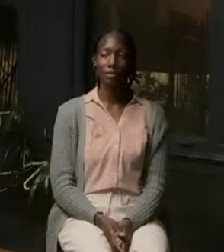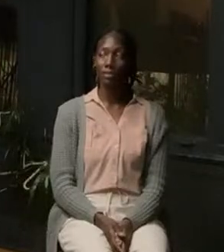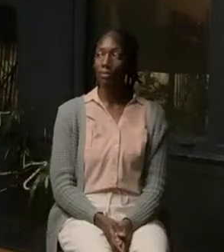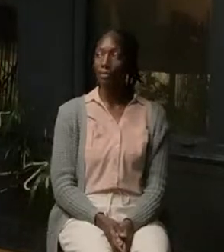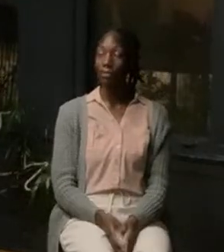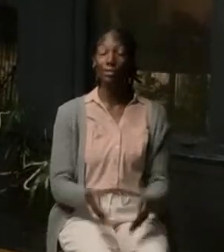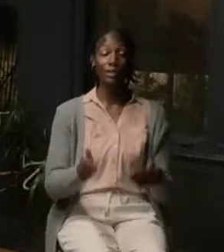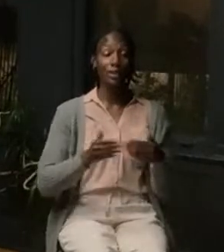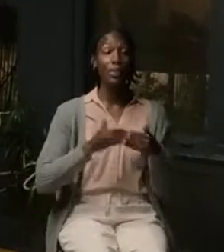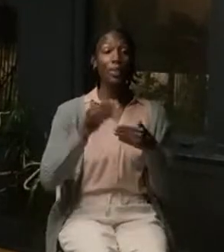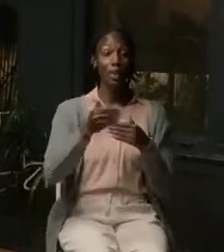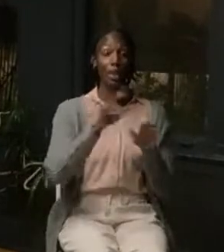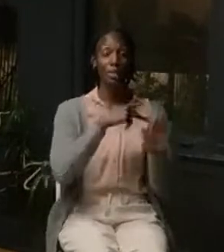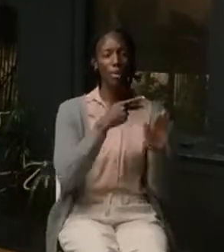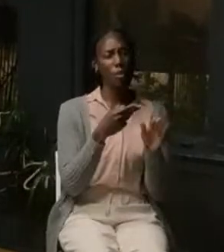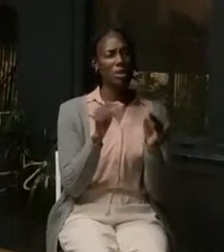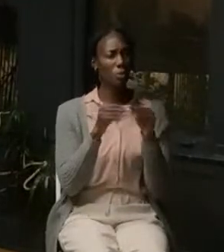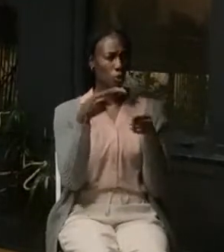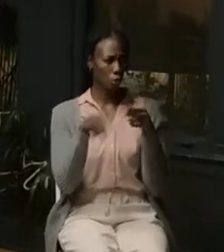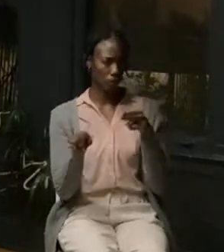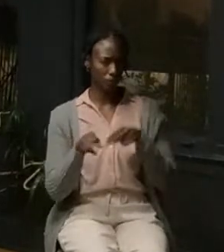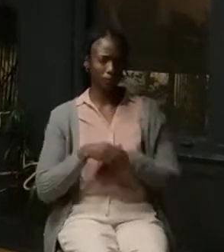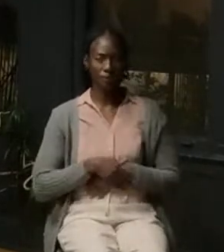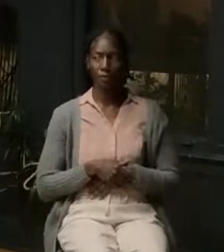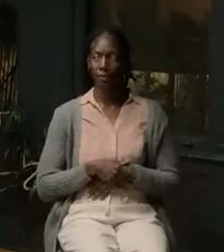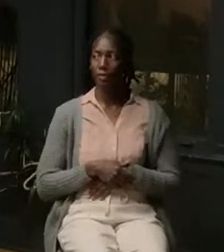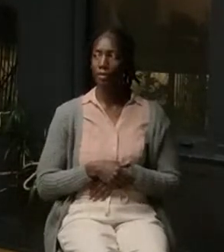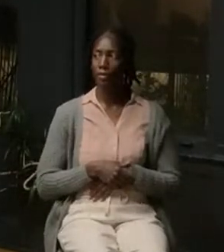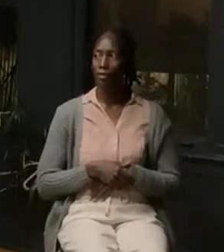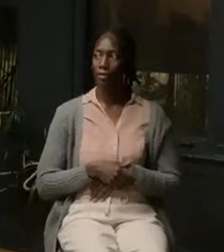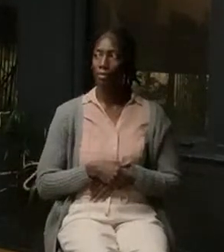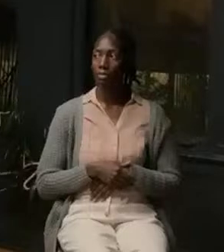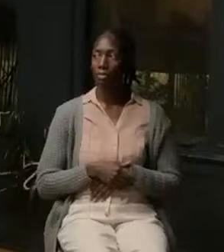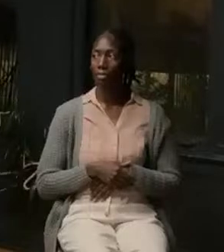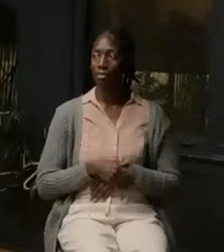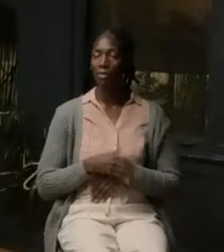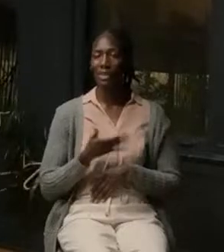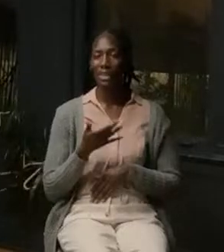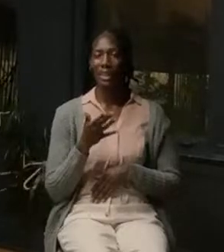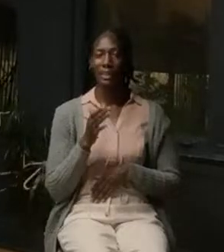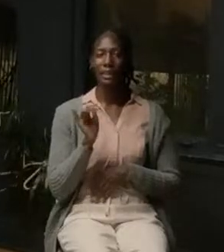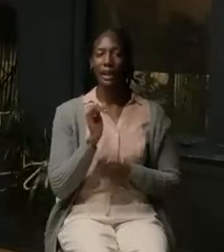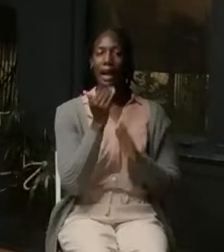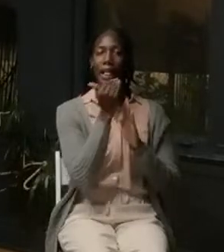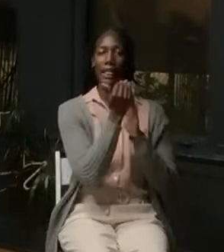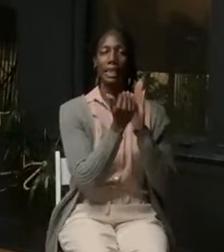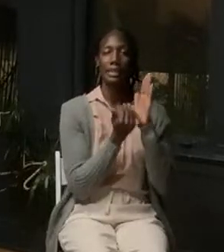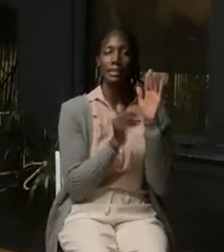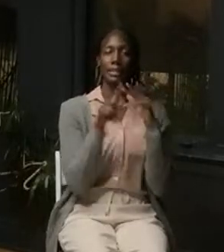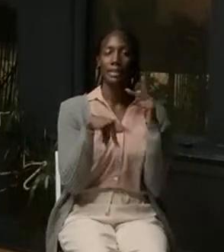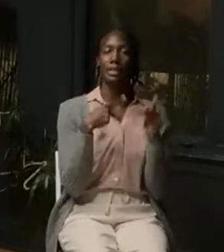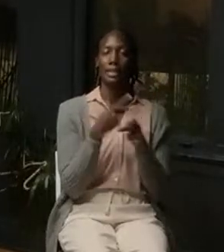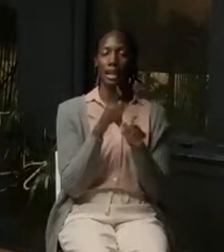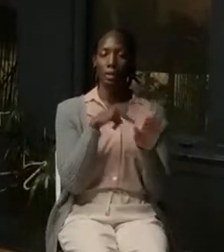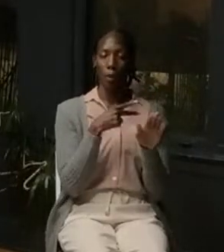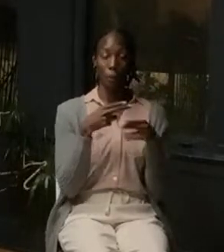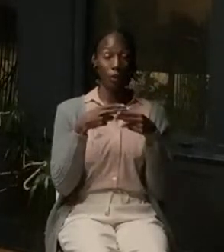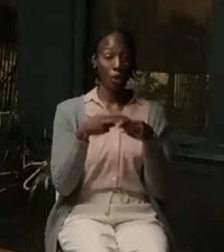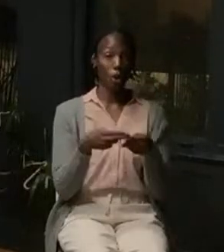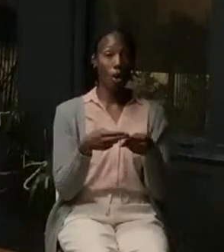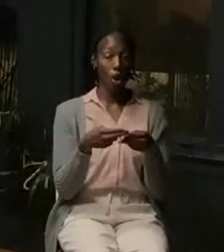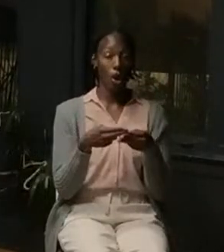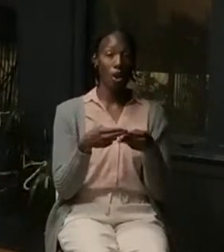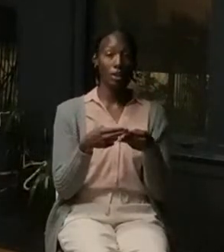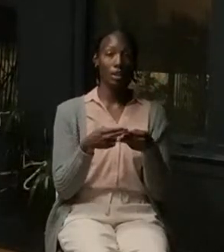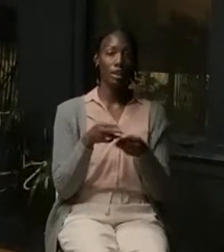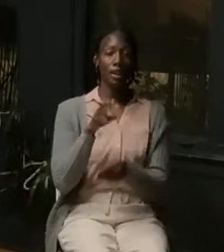This next one is a shorter poem. It's a bit of a list poem. It's entitled